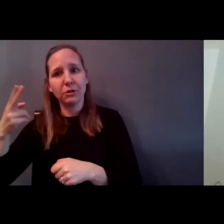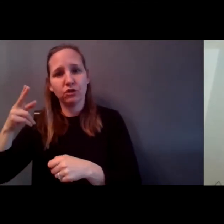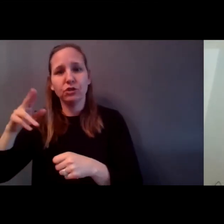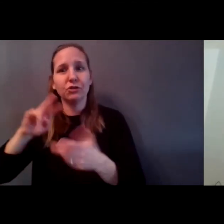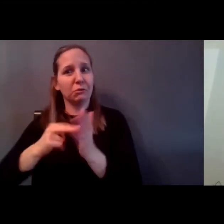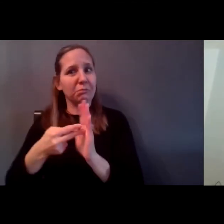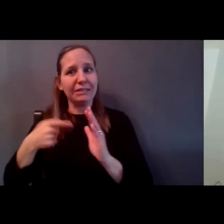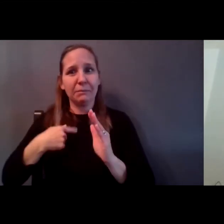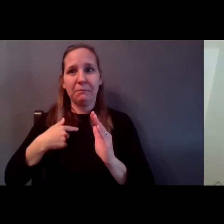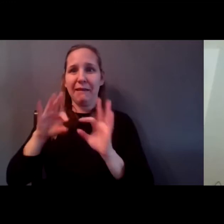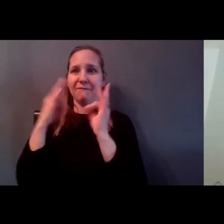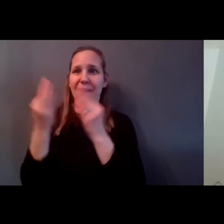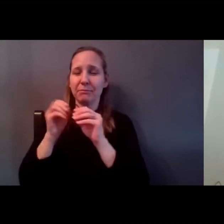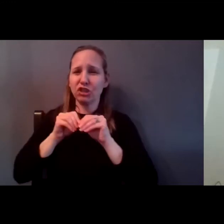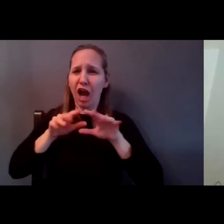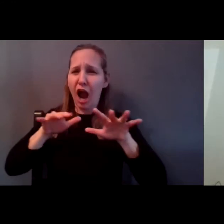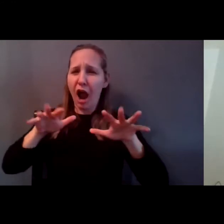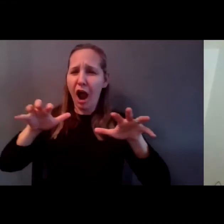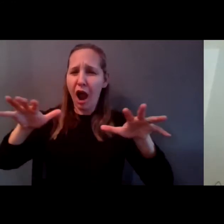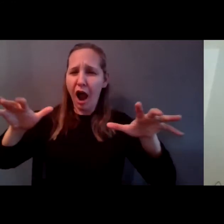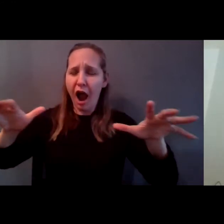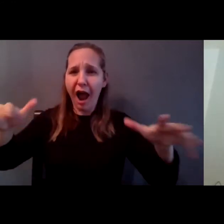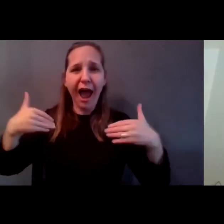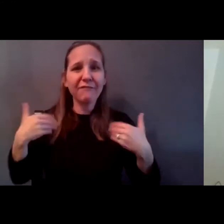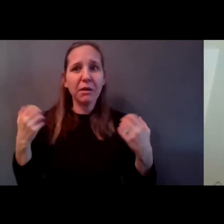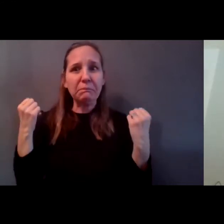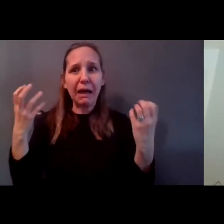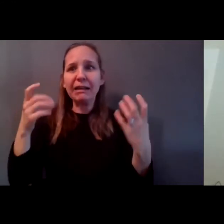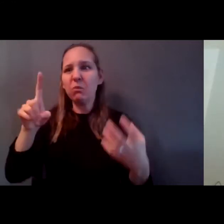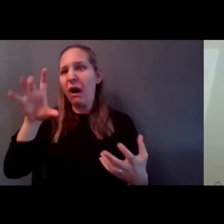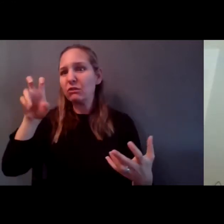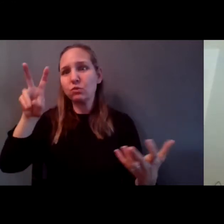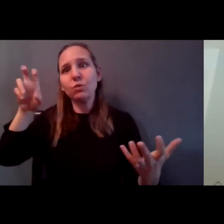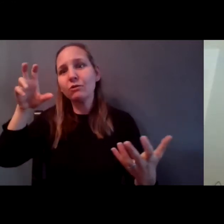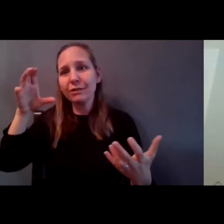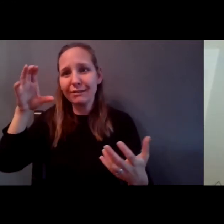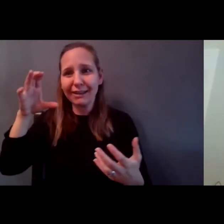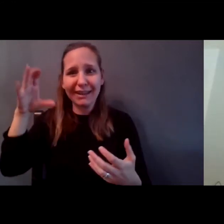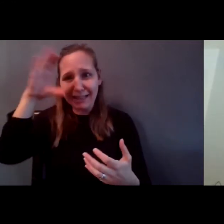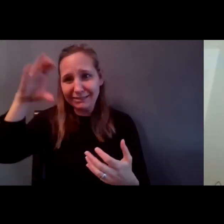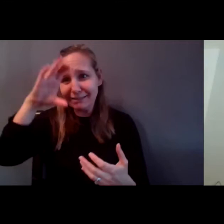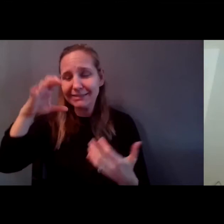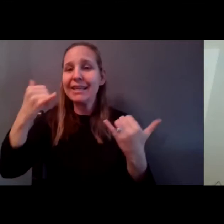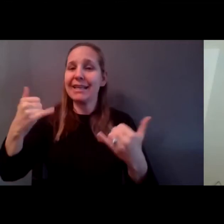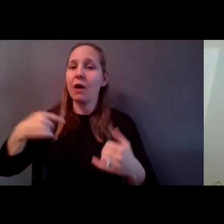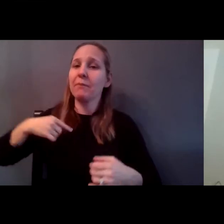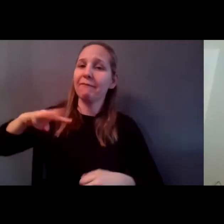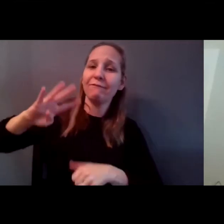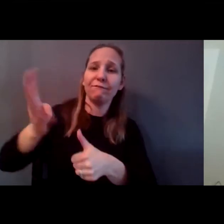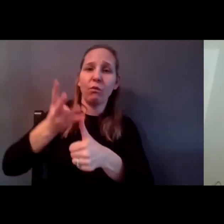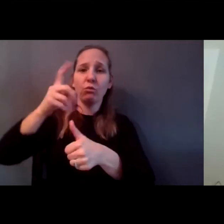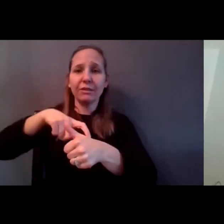with hundreds and hundreds of cousins. And I'm now serving my fourth term as an elected councillor of the Squamish